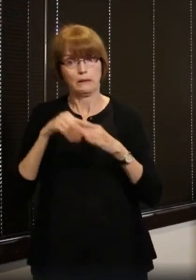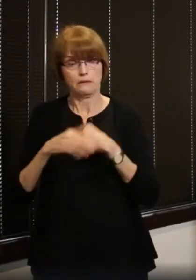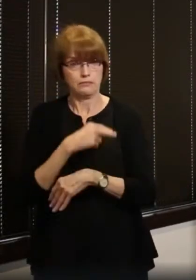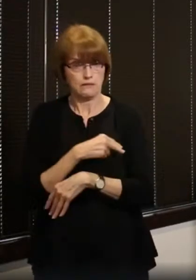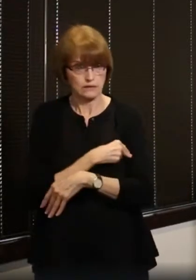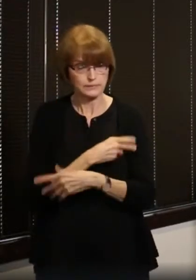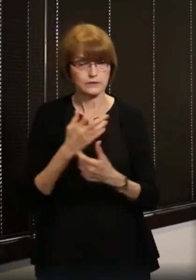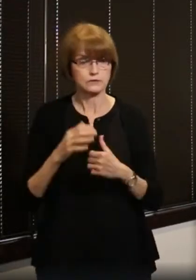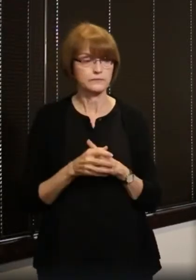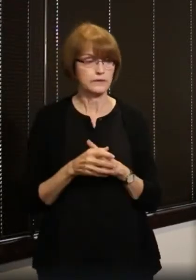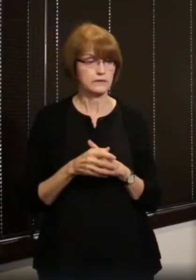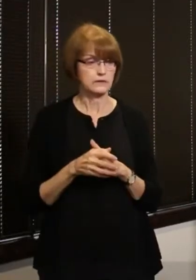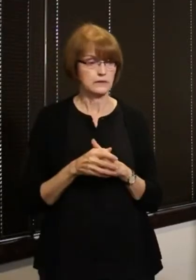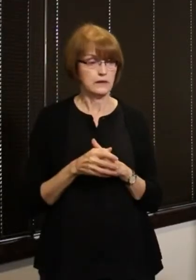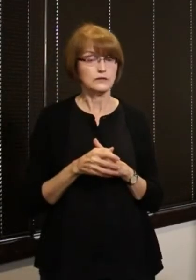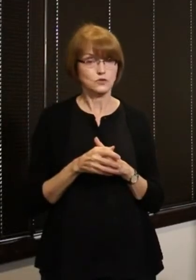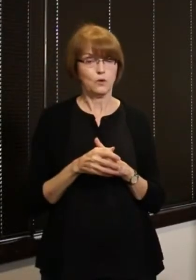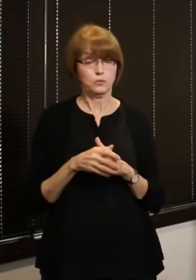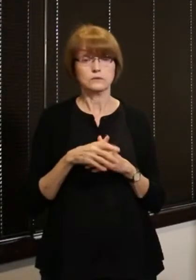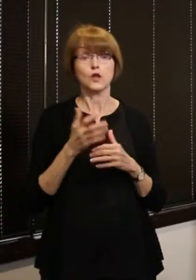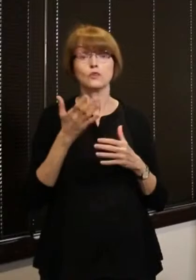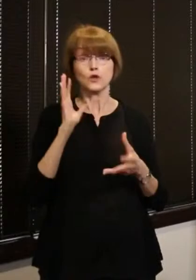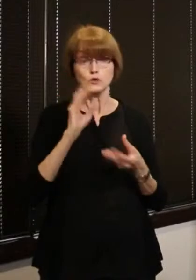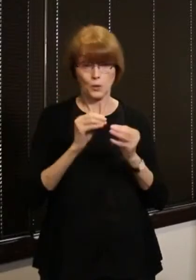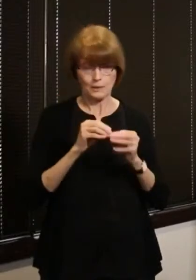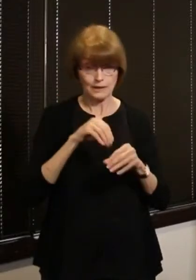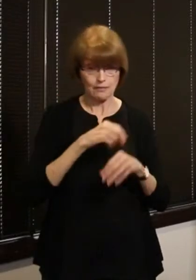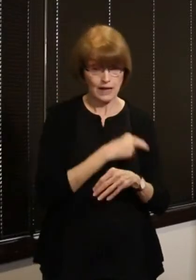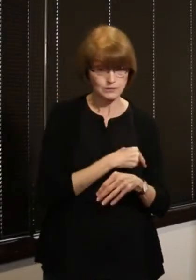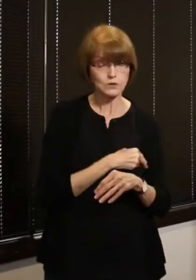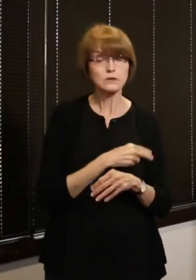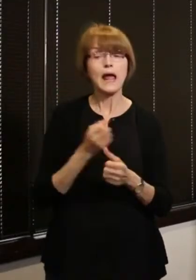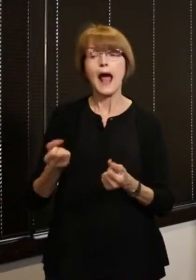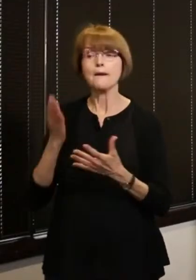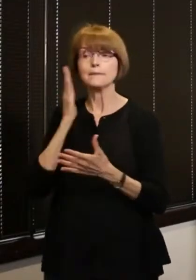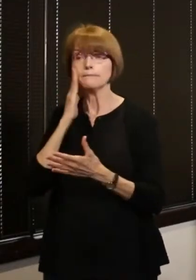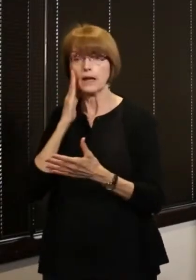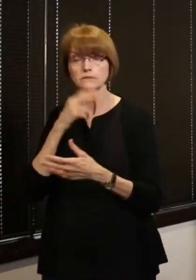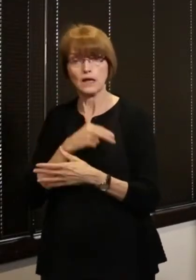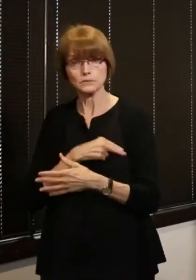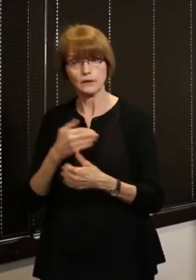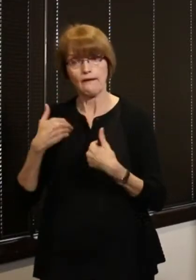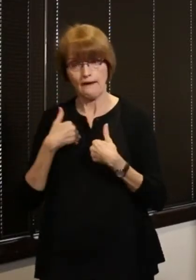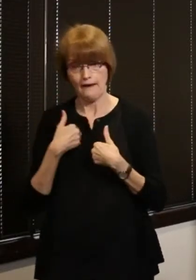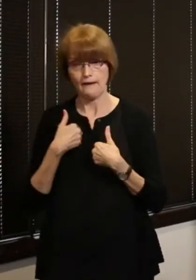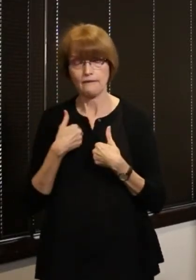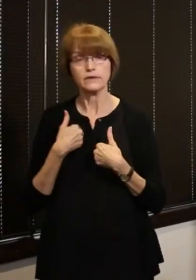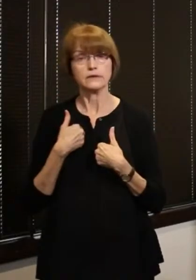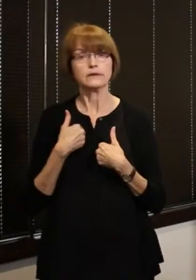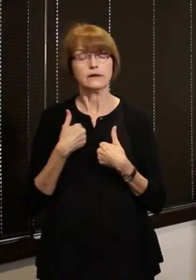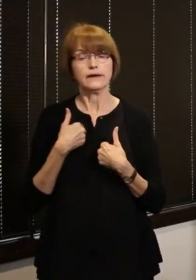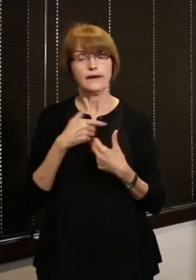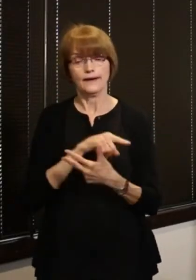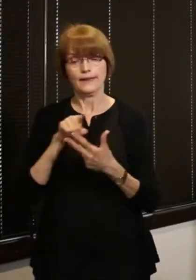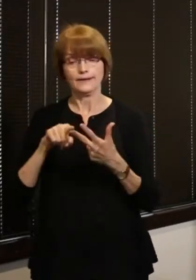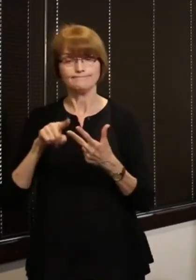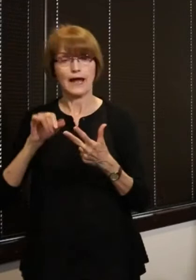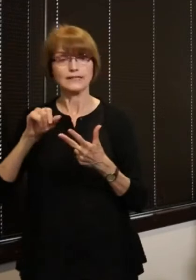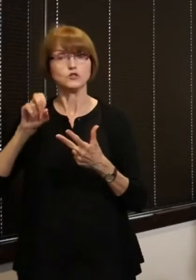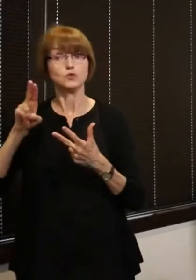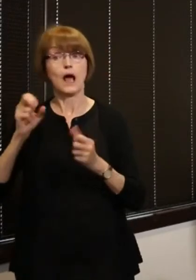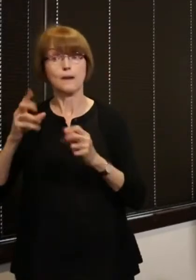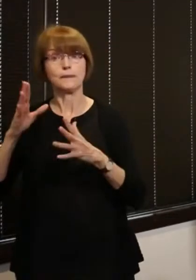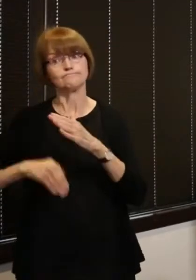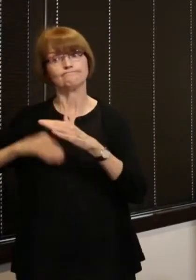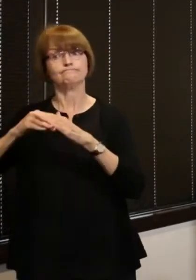our total hospital capacity as well as our intensive care unit capacity. And we'd like for both of those to be below